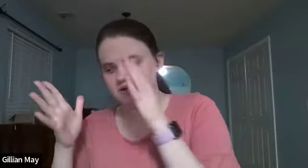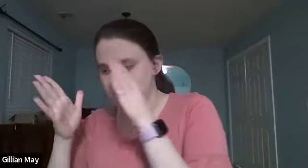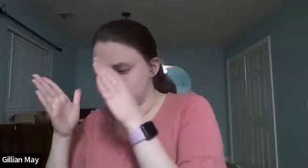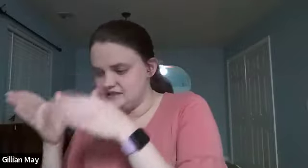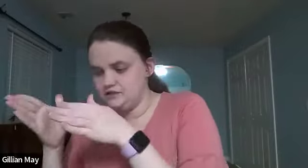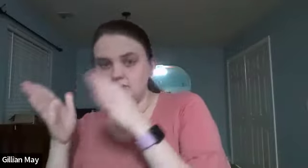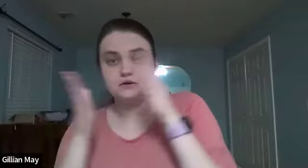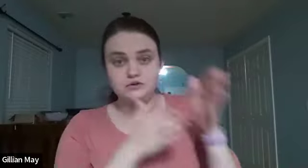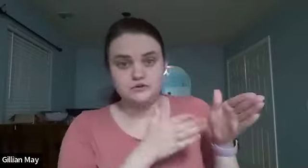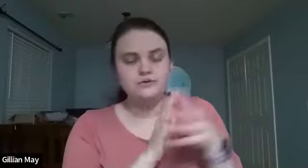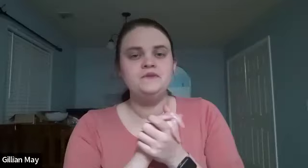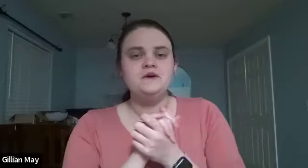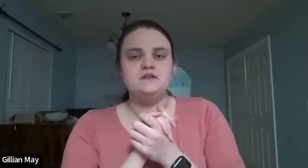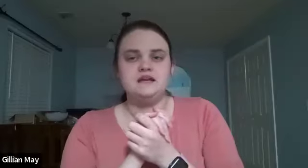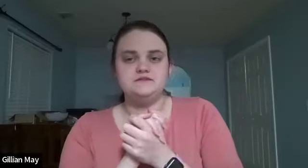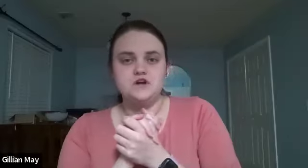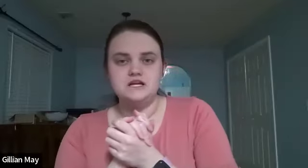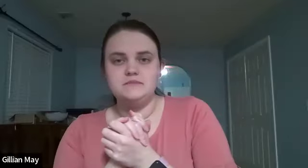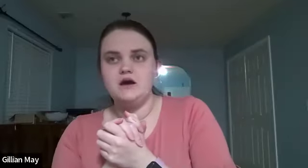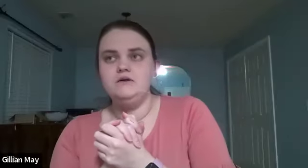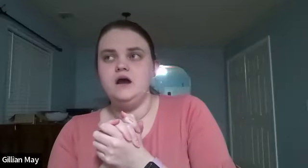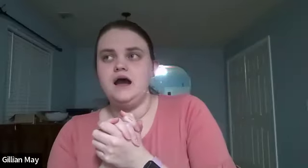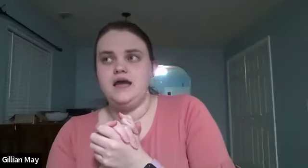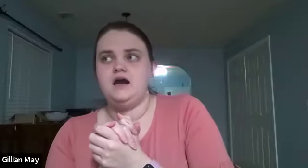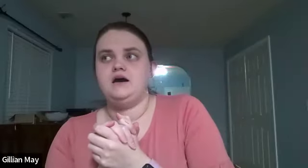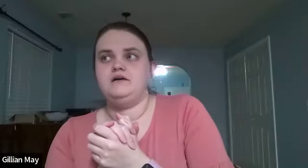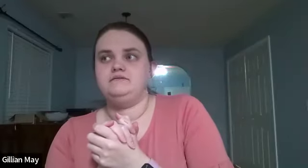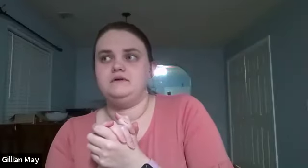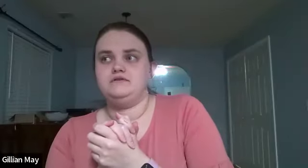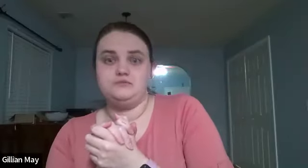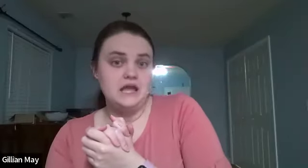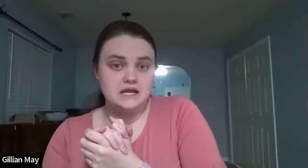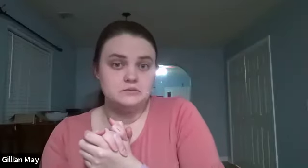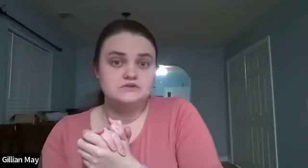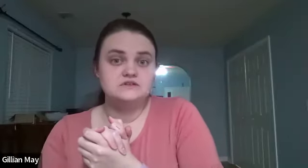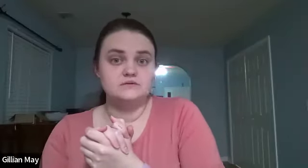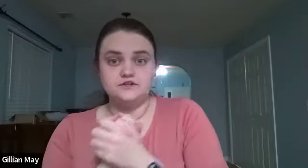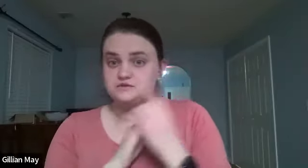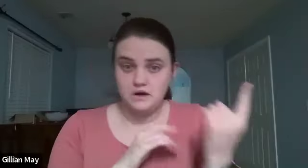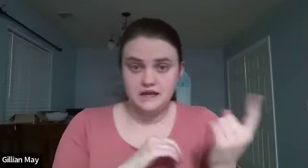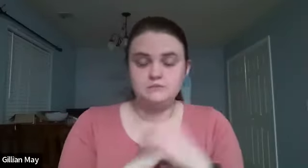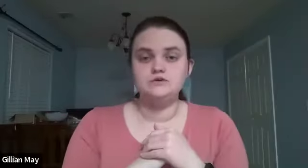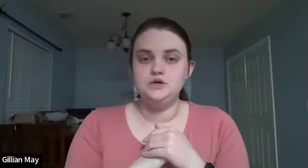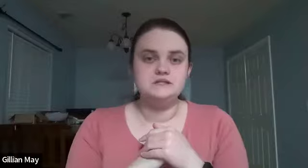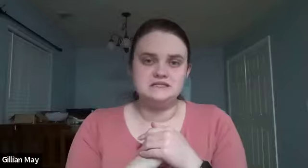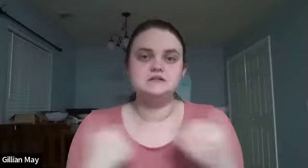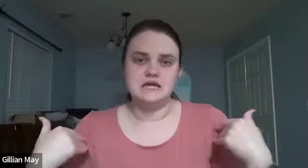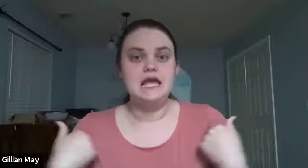about a singular or plural. Like if you're talking about, I have 3 animals versus 1 animal, you would still say